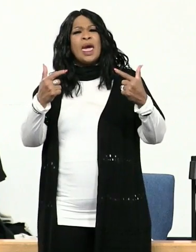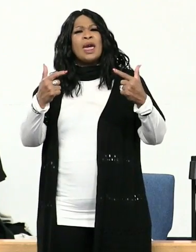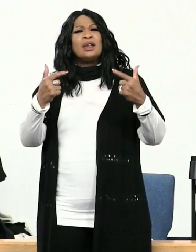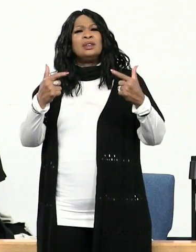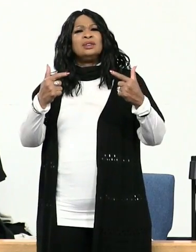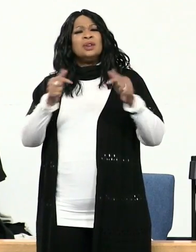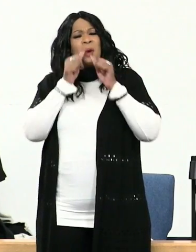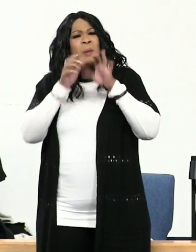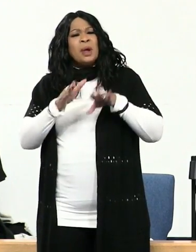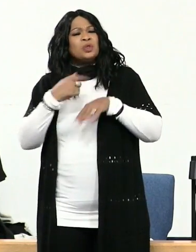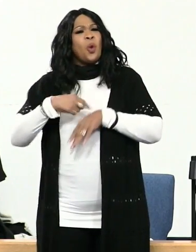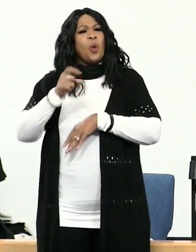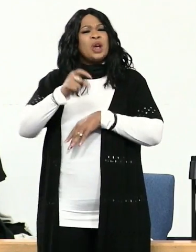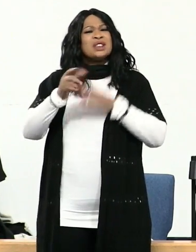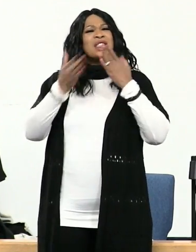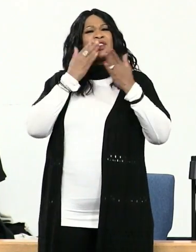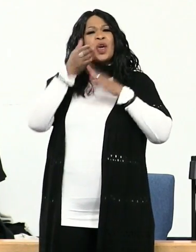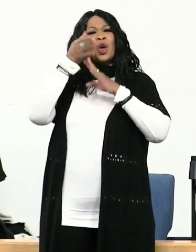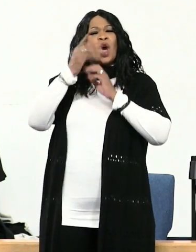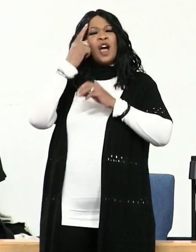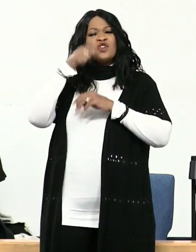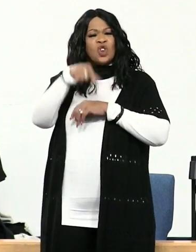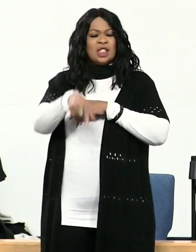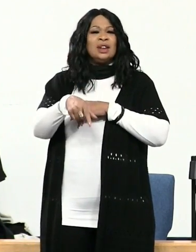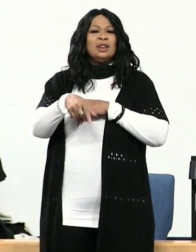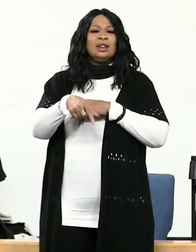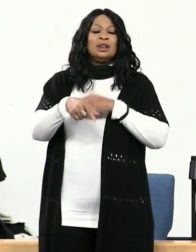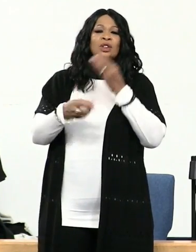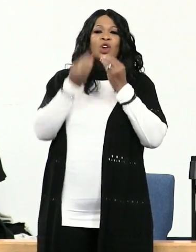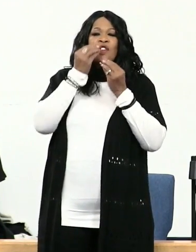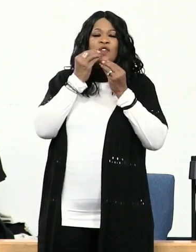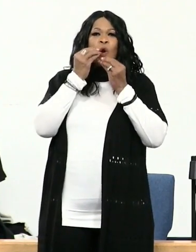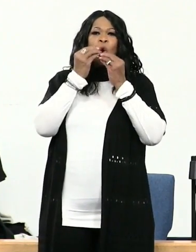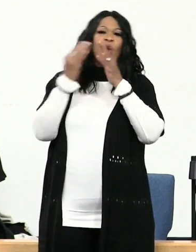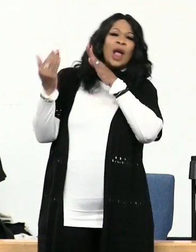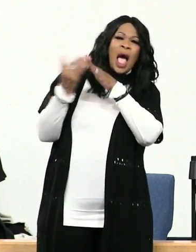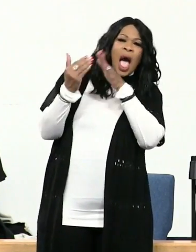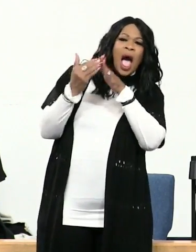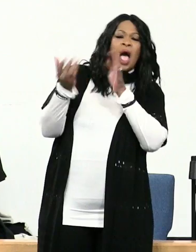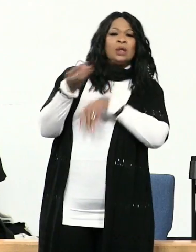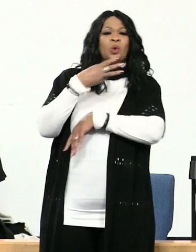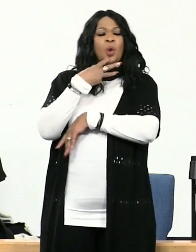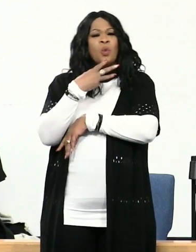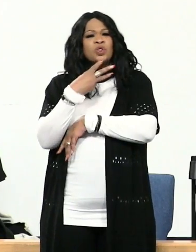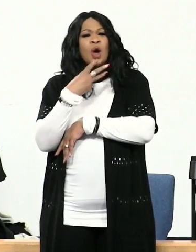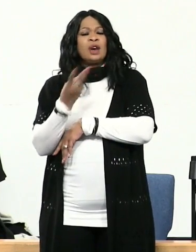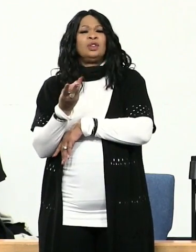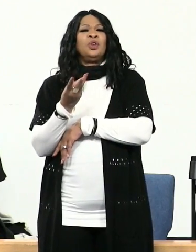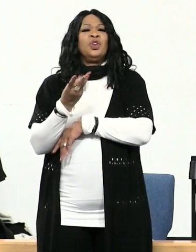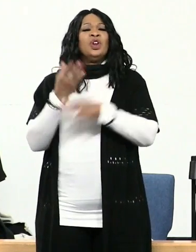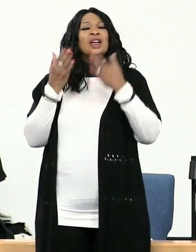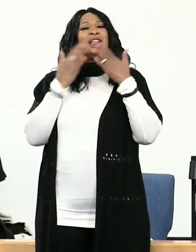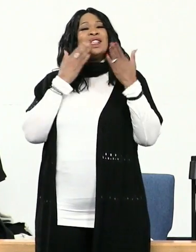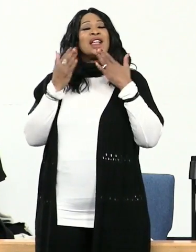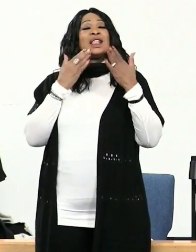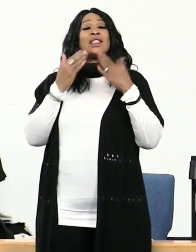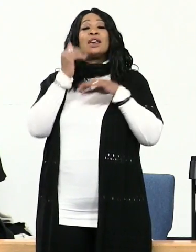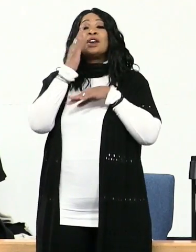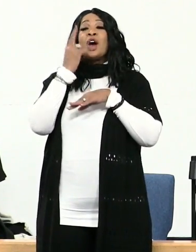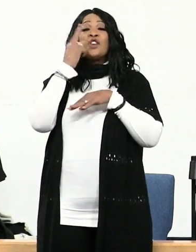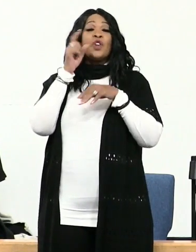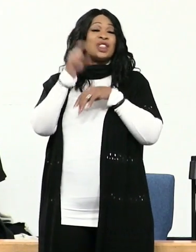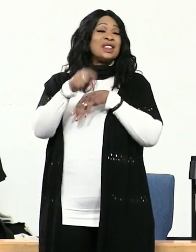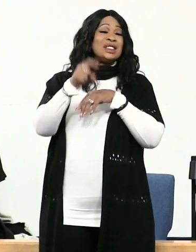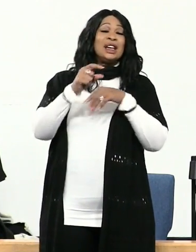God for them. Food and shelter and water. thanking God for the necessities of